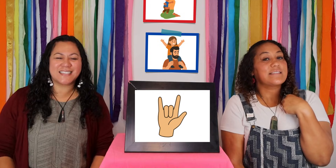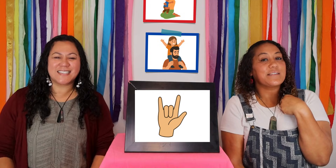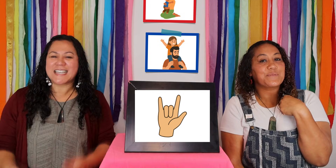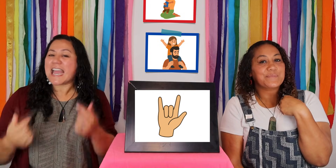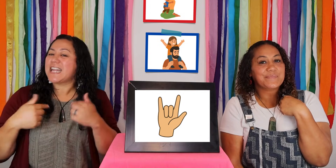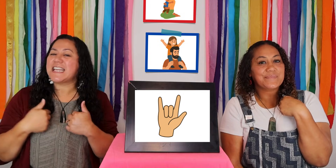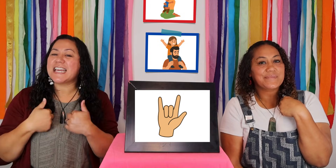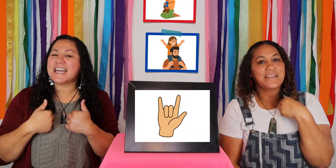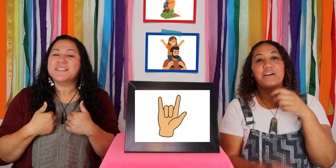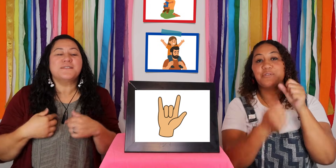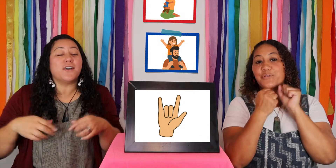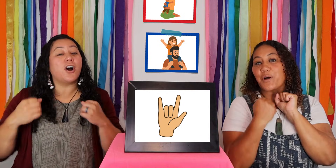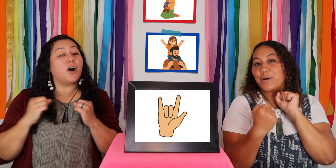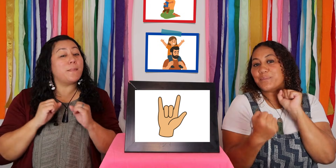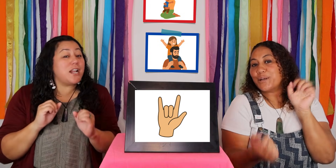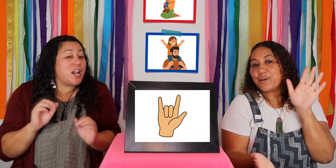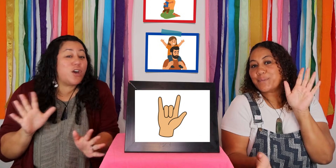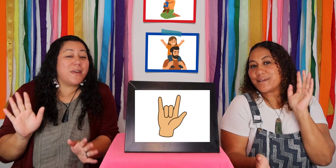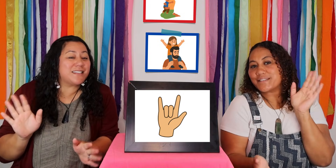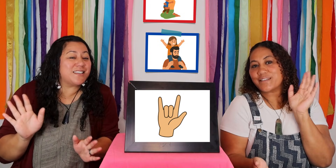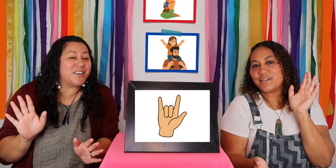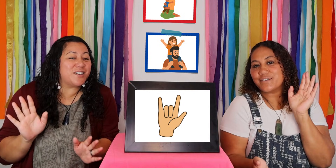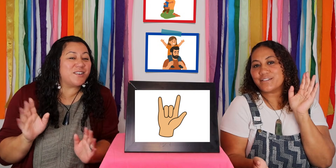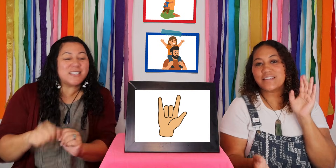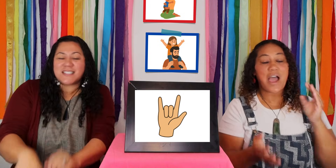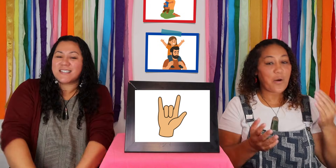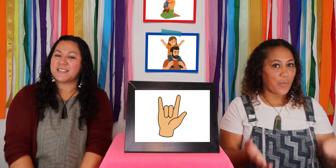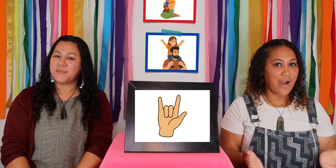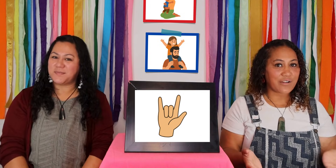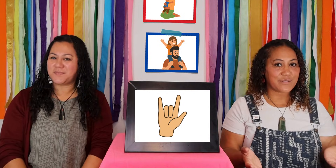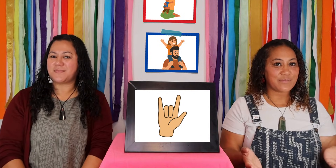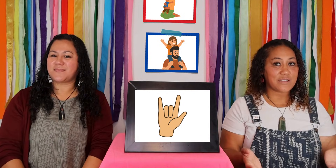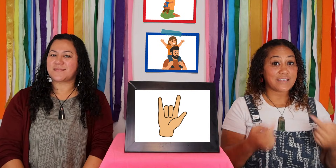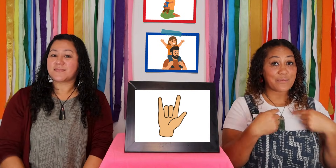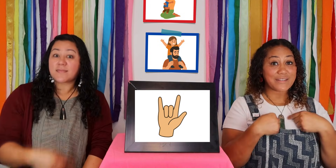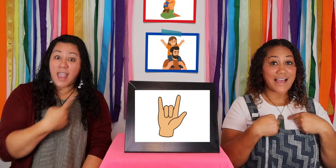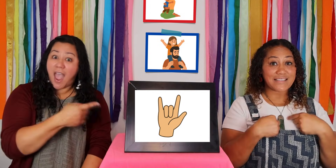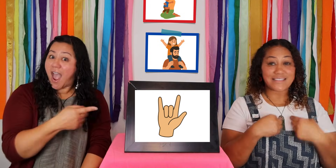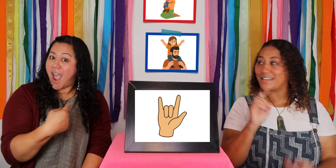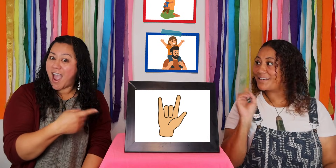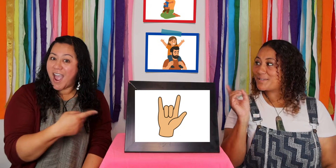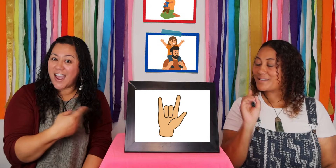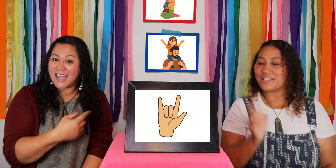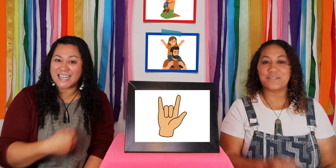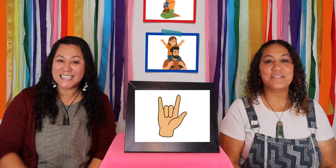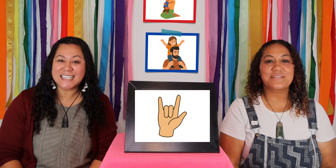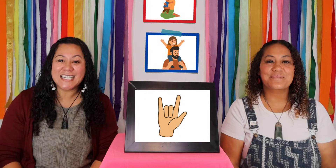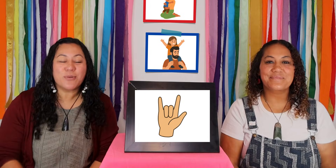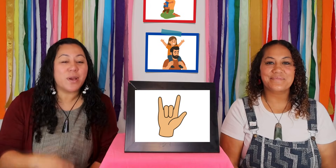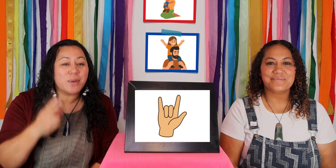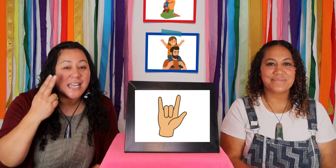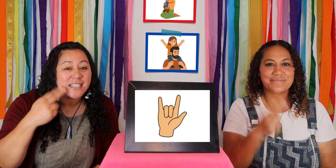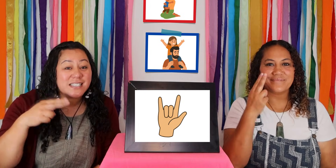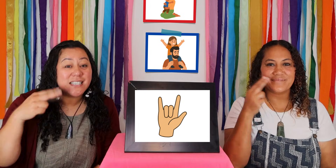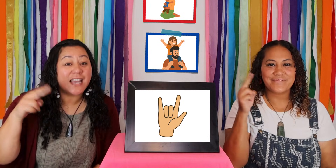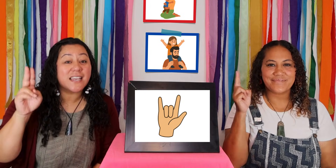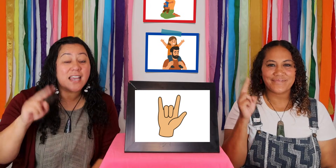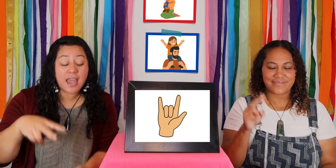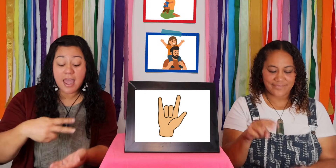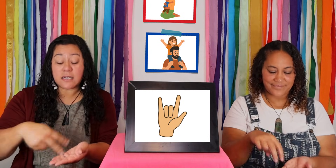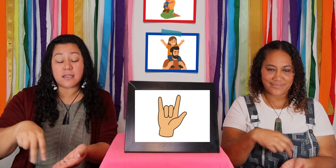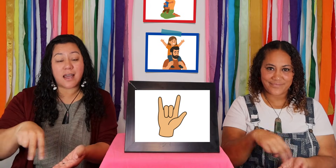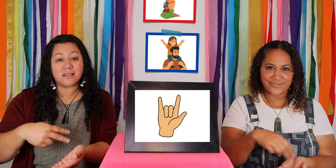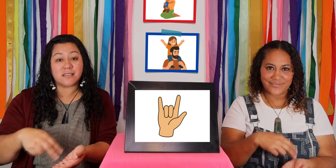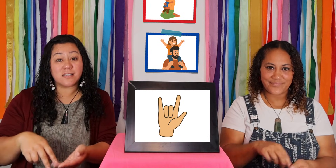Halolele, it's Seal and Leah from Loopy Tunes. Welcome to Music Time with us, Loopy Tunes, where we get to